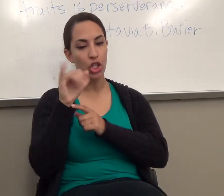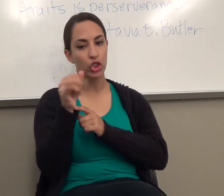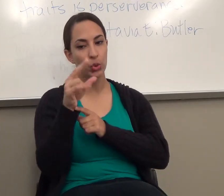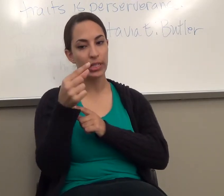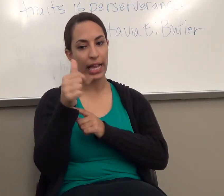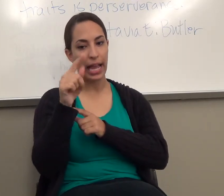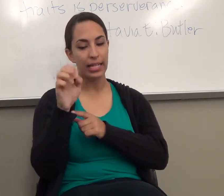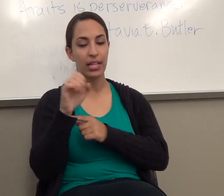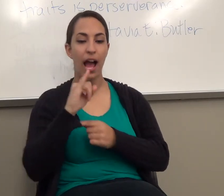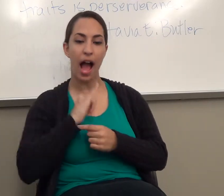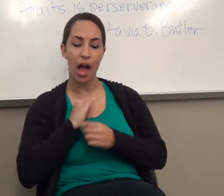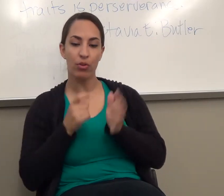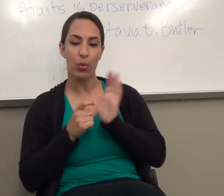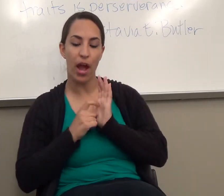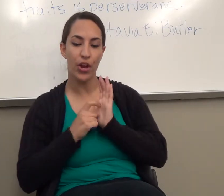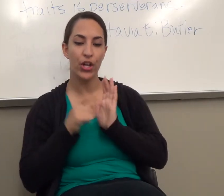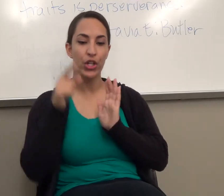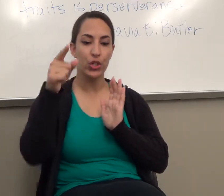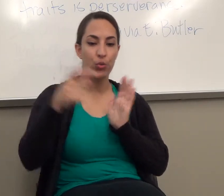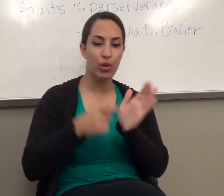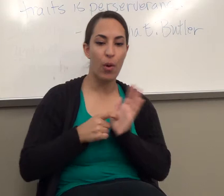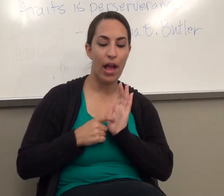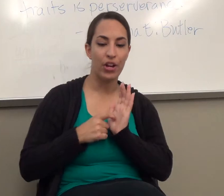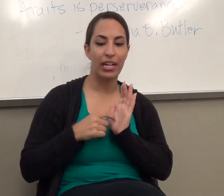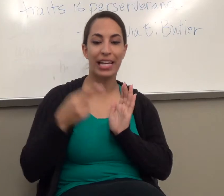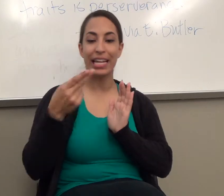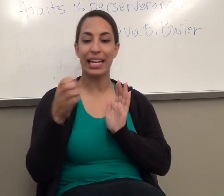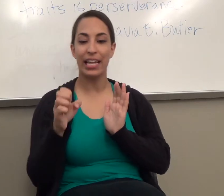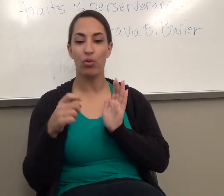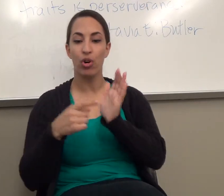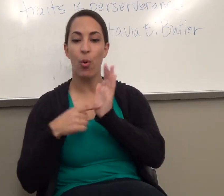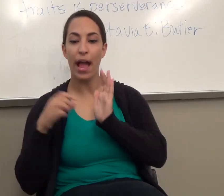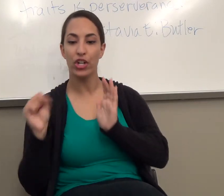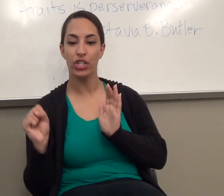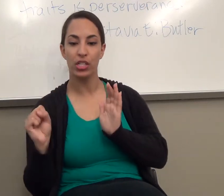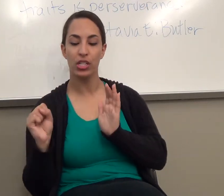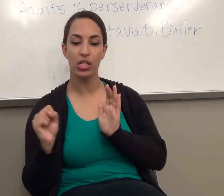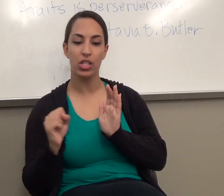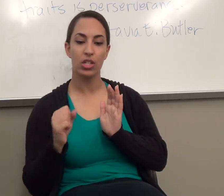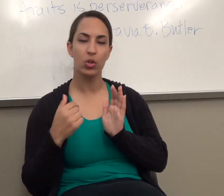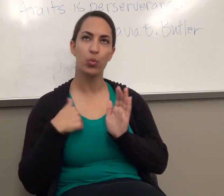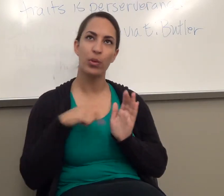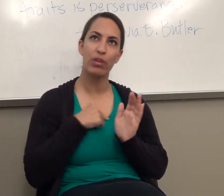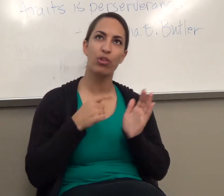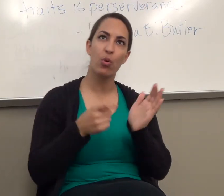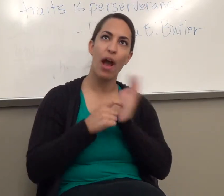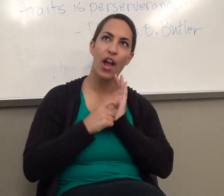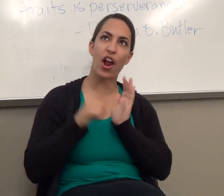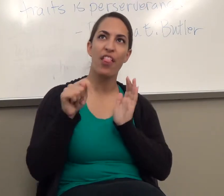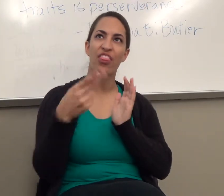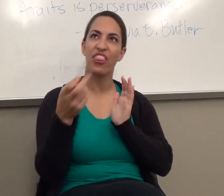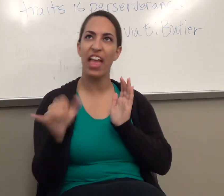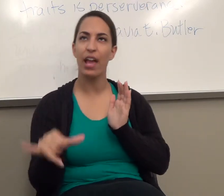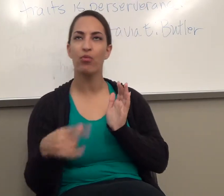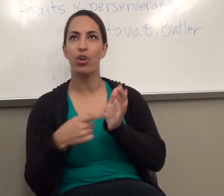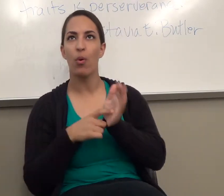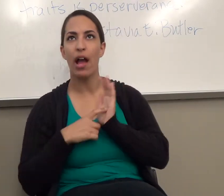he requires, we require, you require, they. What did you have to do to this